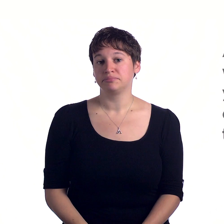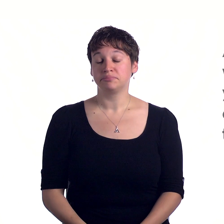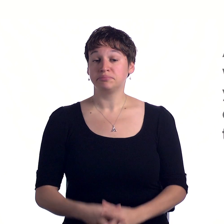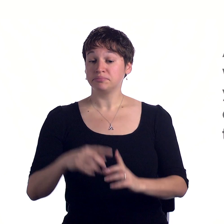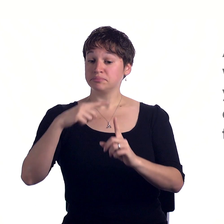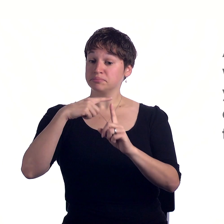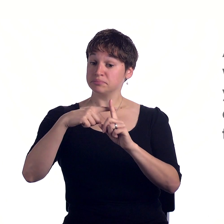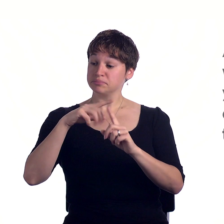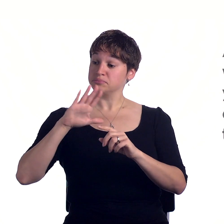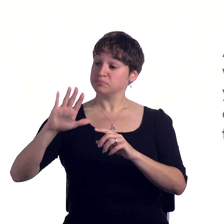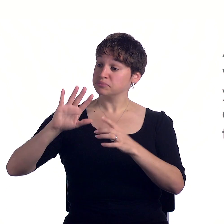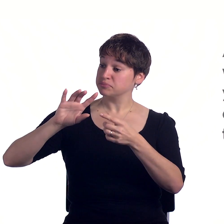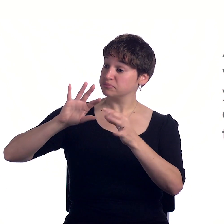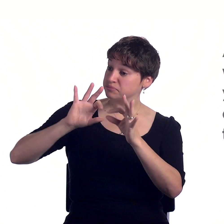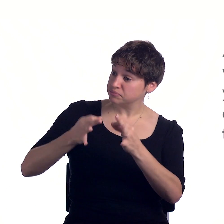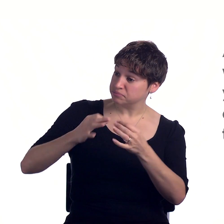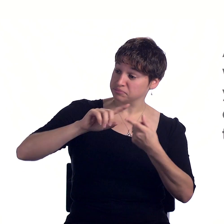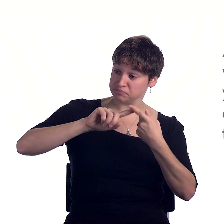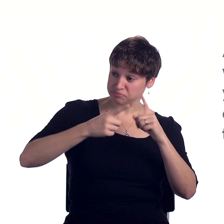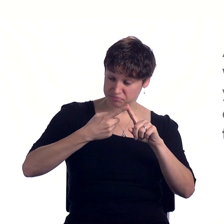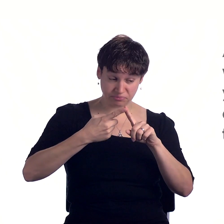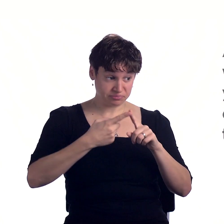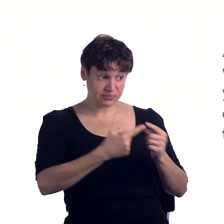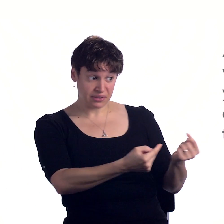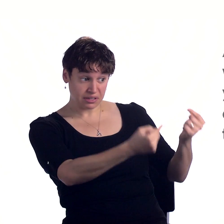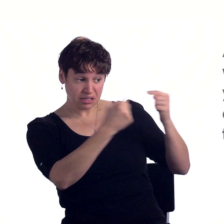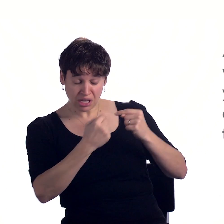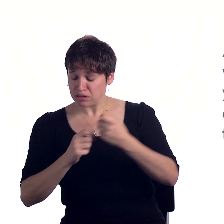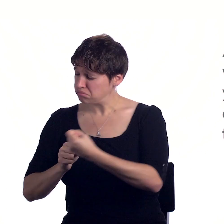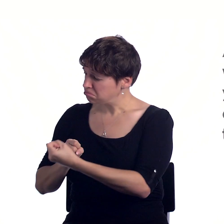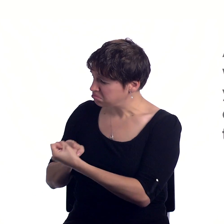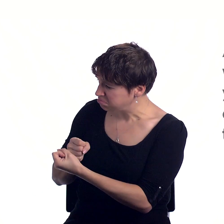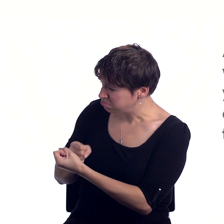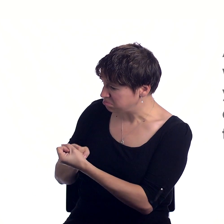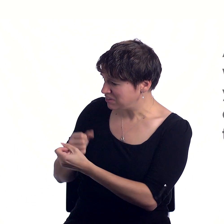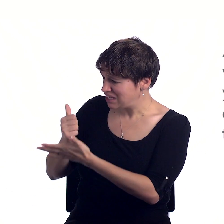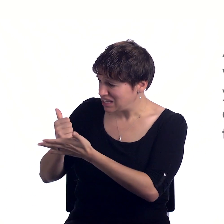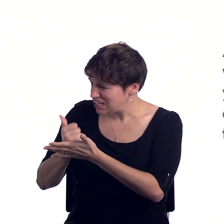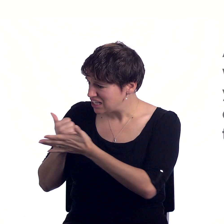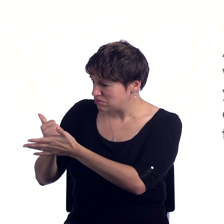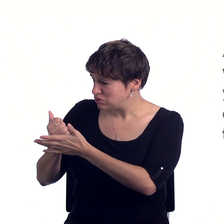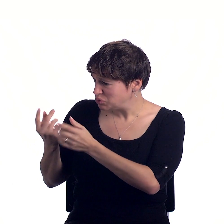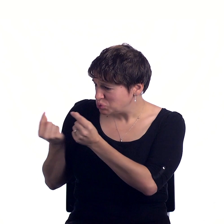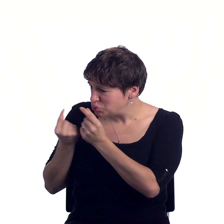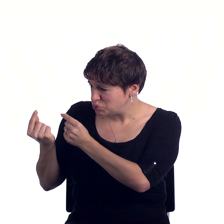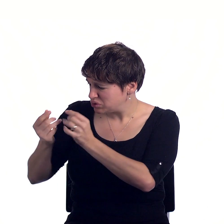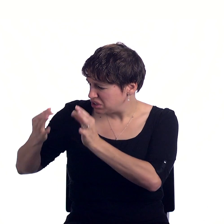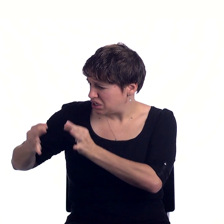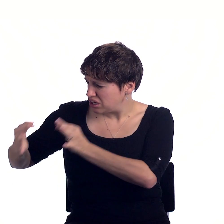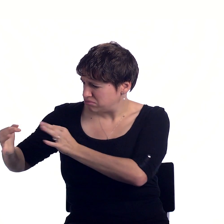A better choice would be to have your family member or a friend there for the conversation with a qualified interpreter.